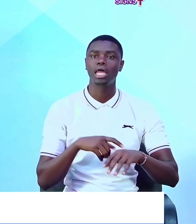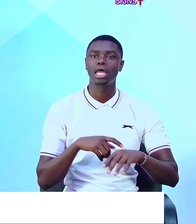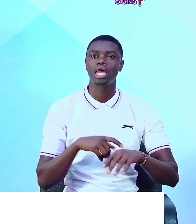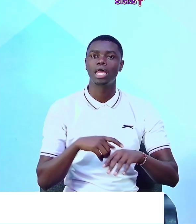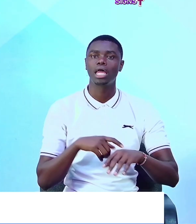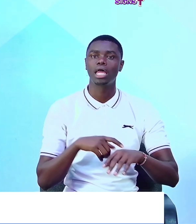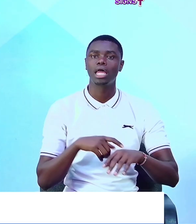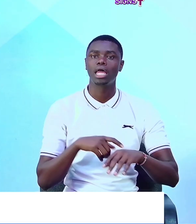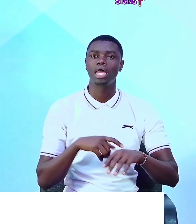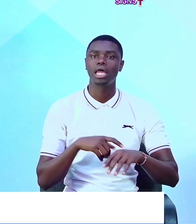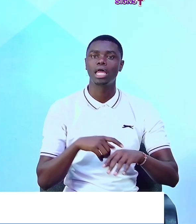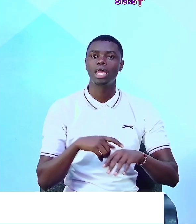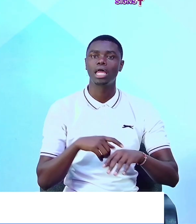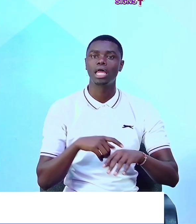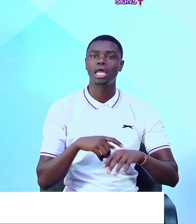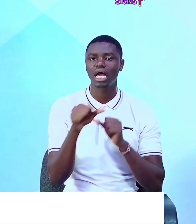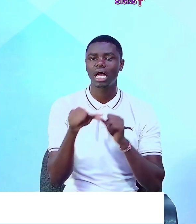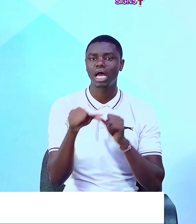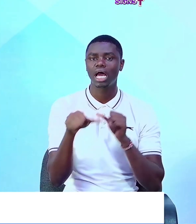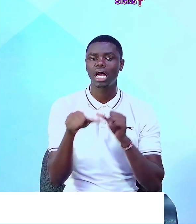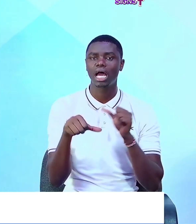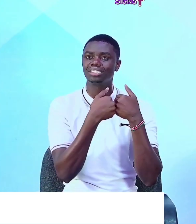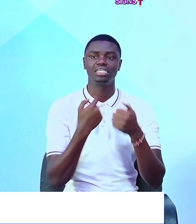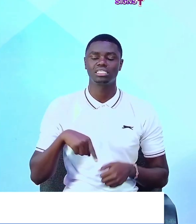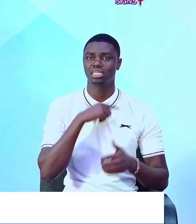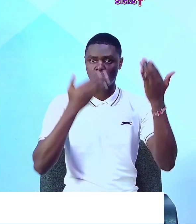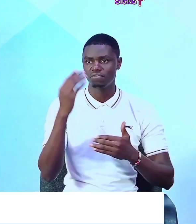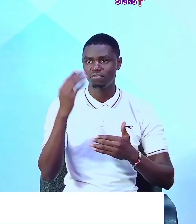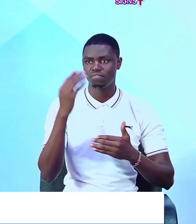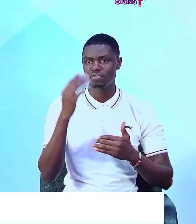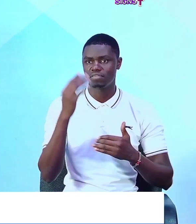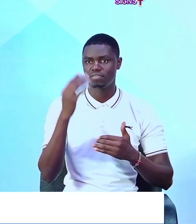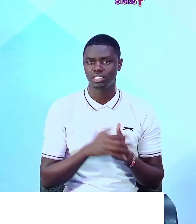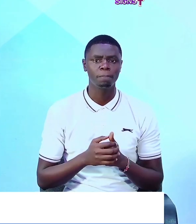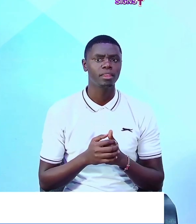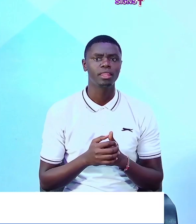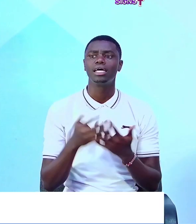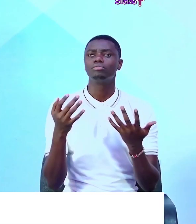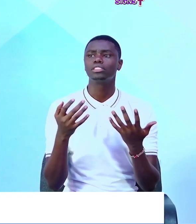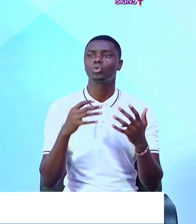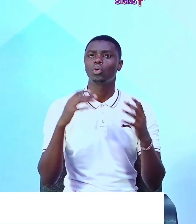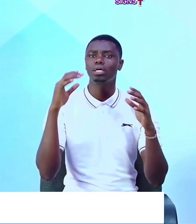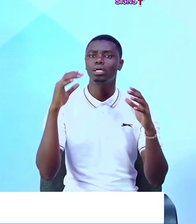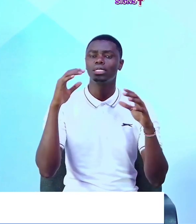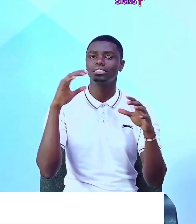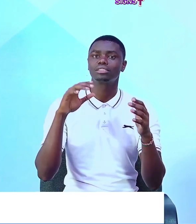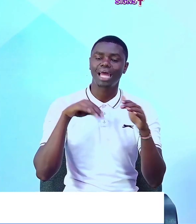to be honest and open about the challenges that we're facing. If it's HIV/AIDS, if it's a lack of access to resources, if it's a lack of